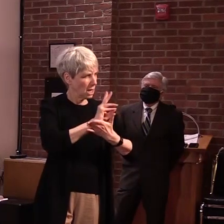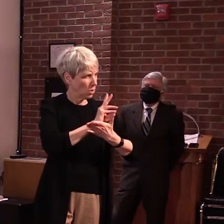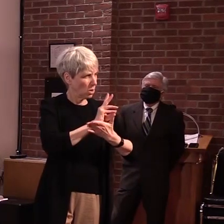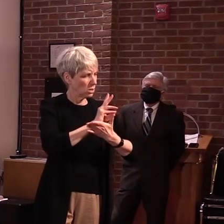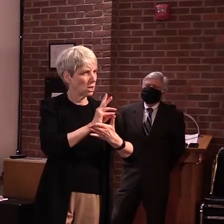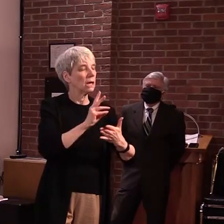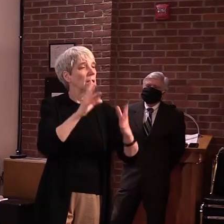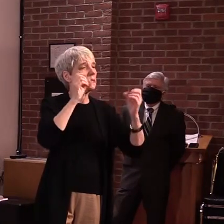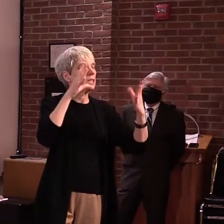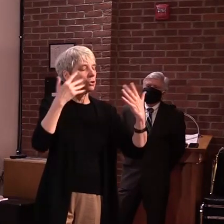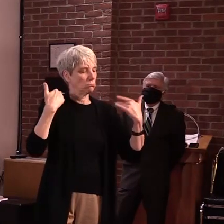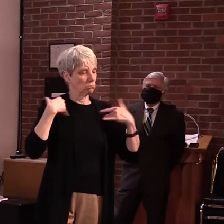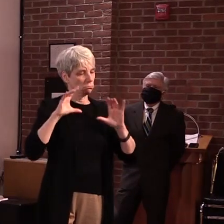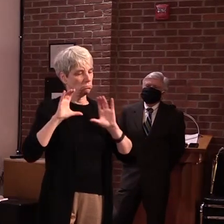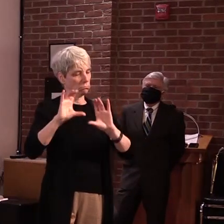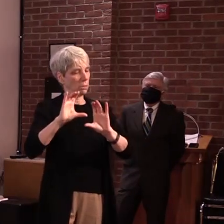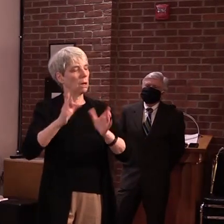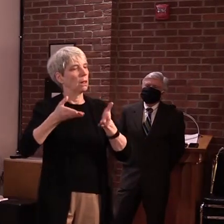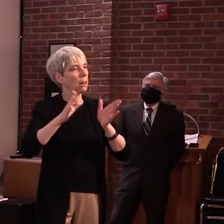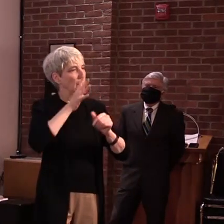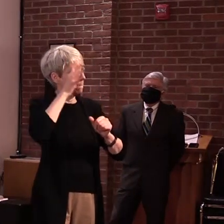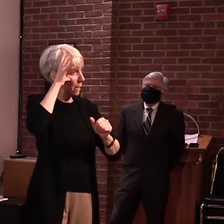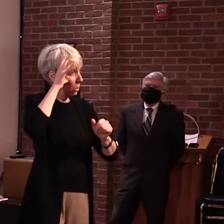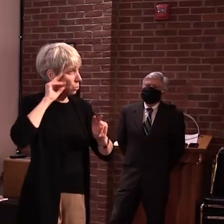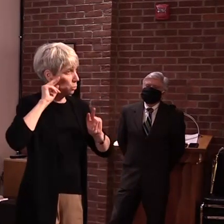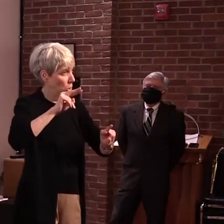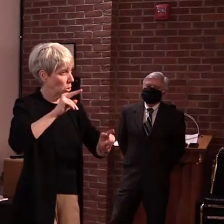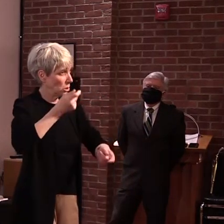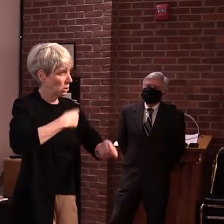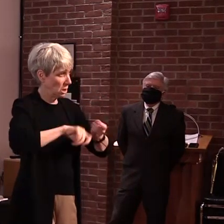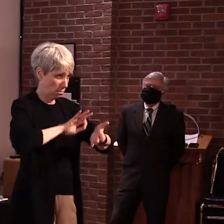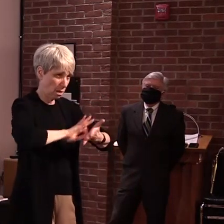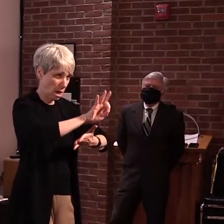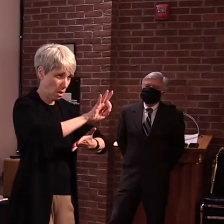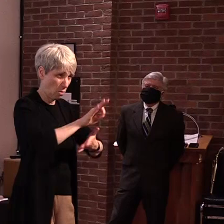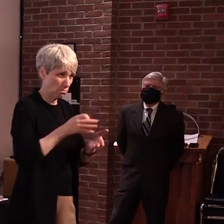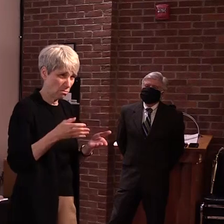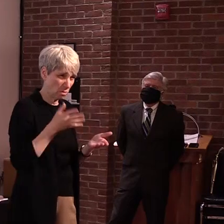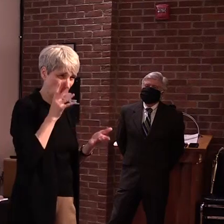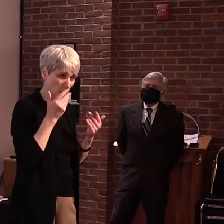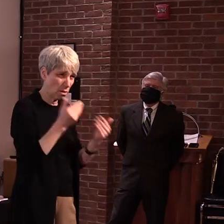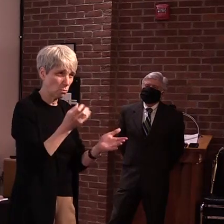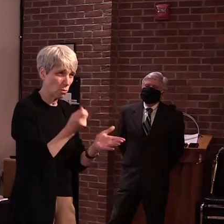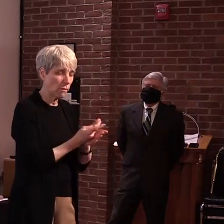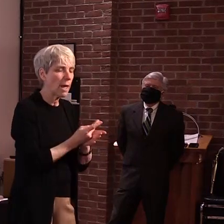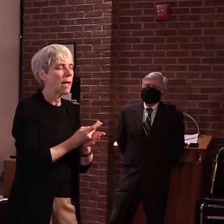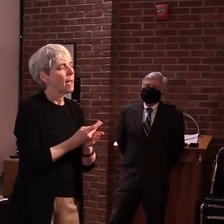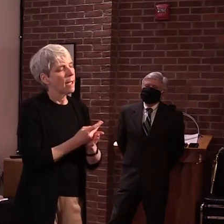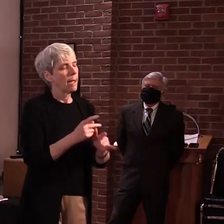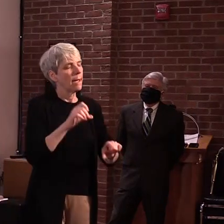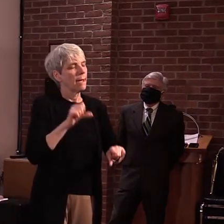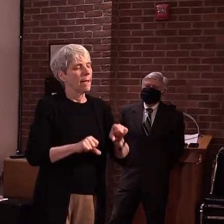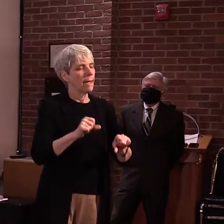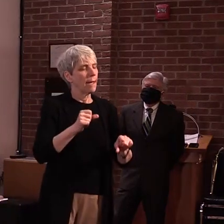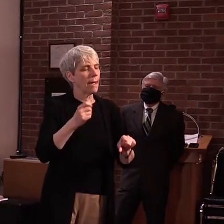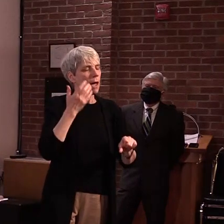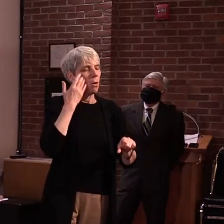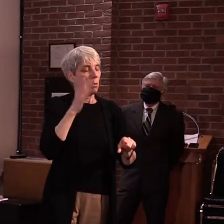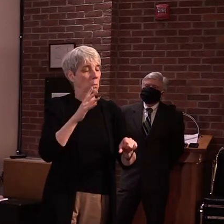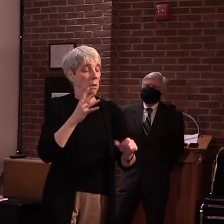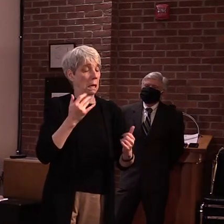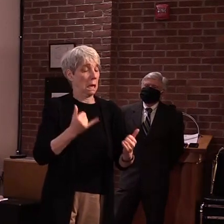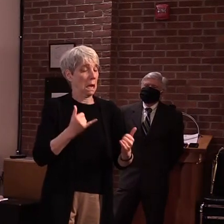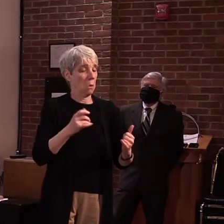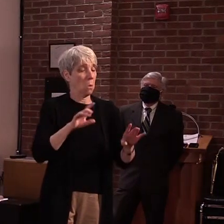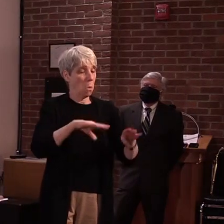That was my disposition a couple months ago when I presented the waiver to the State Board. I'm not convinced that waiver is now needed,